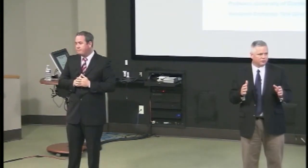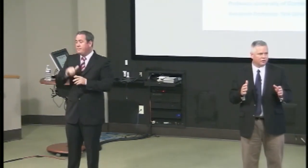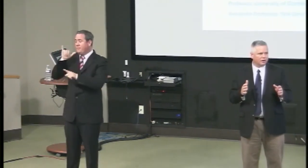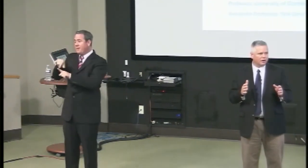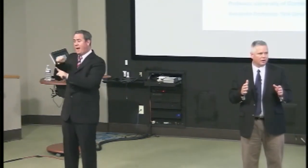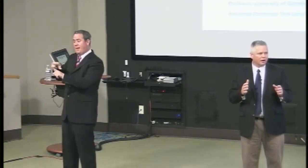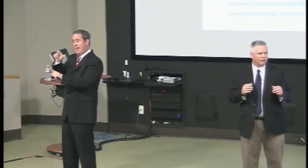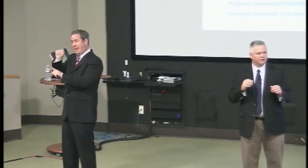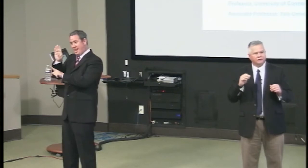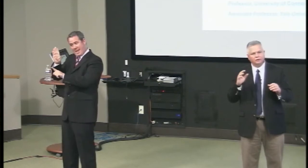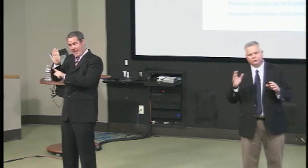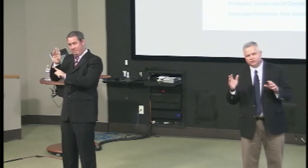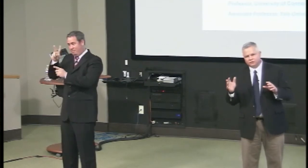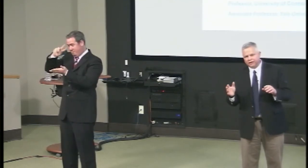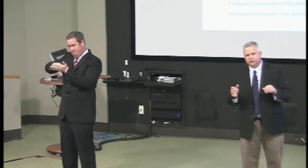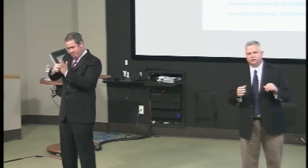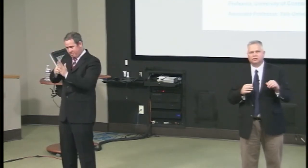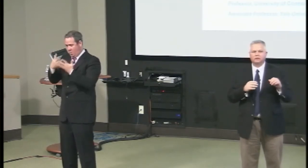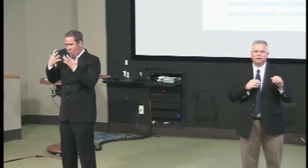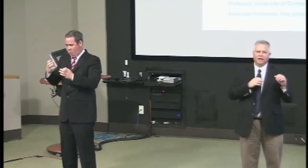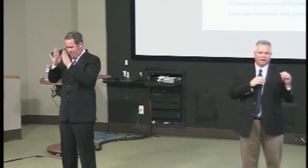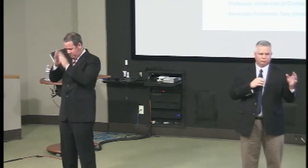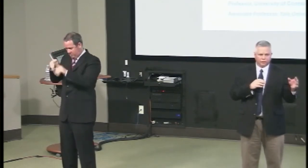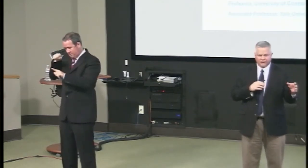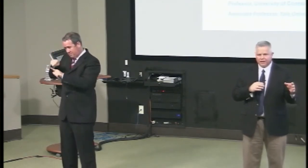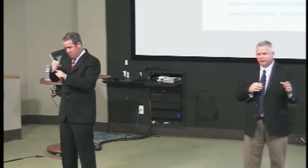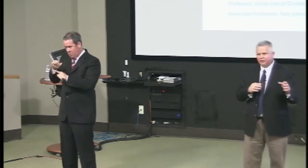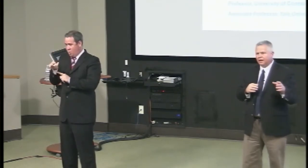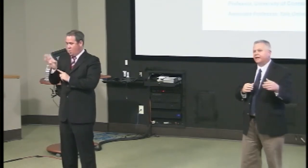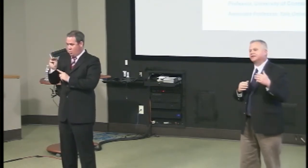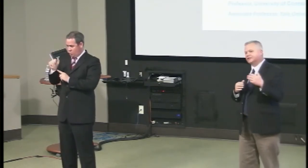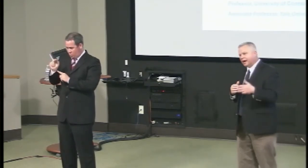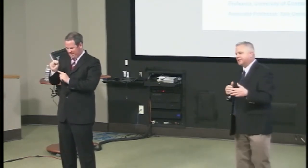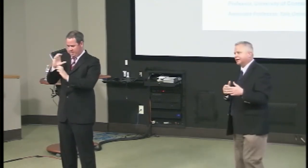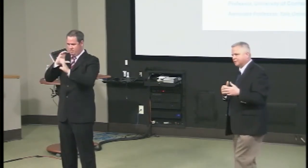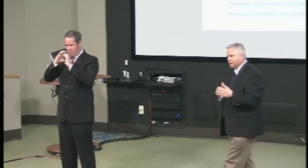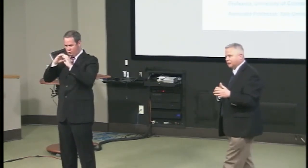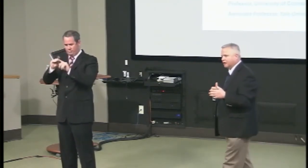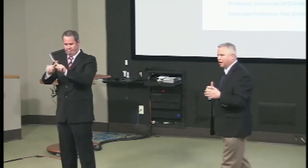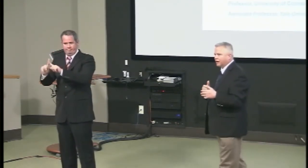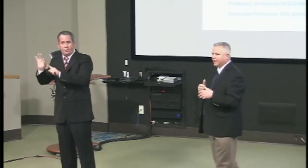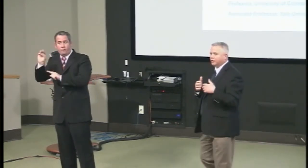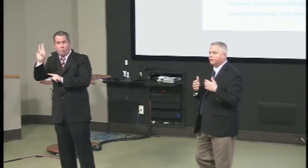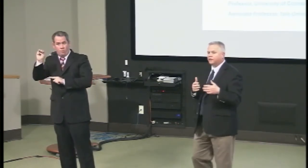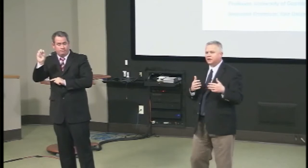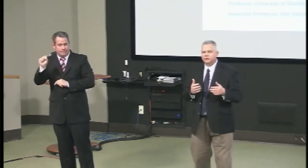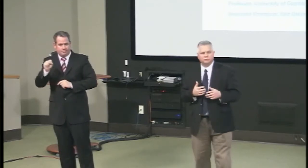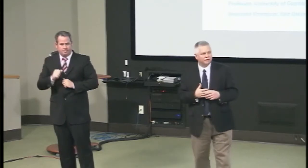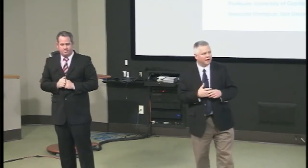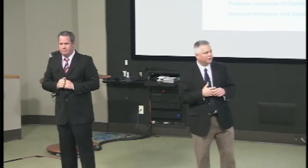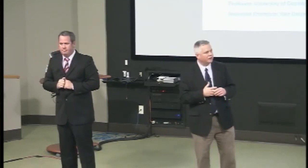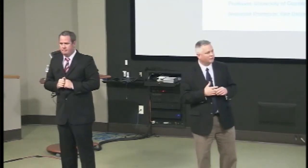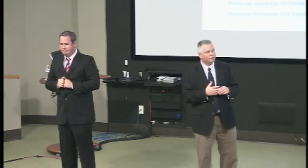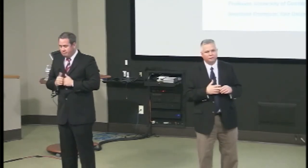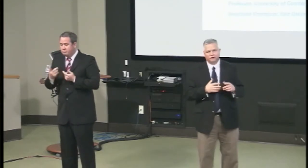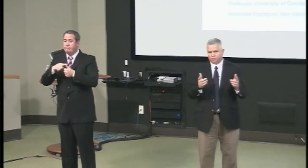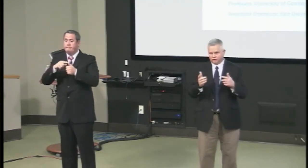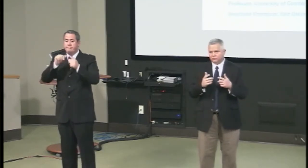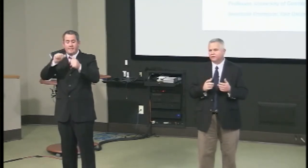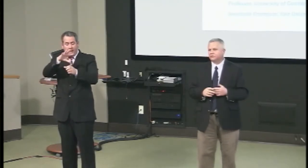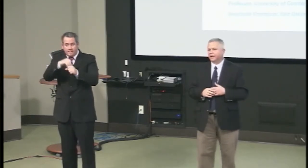forms. This includes speech and reading and signing. And over the years, we've had a number